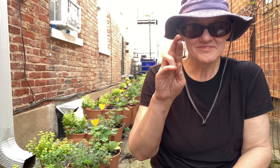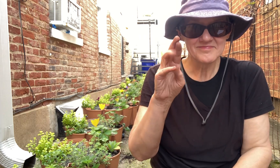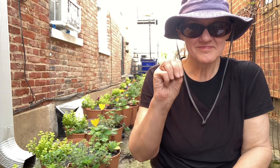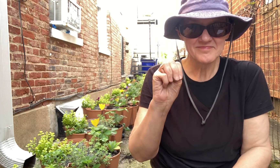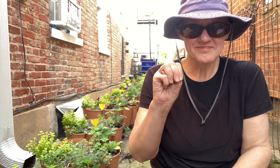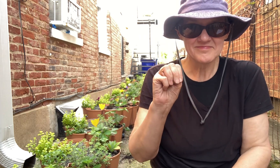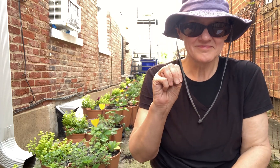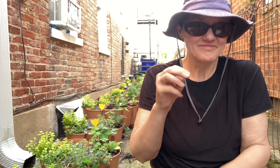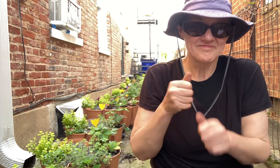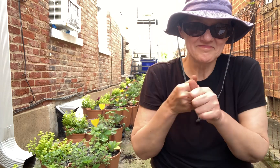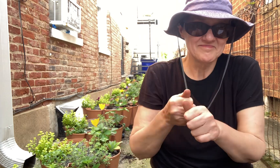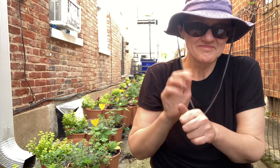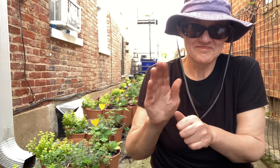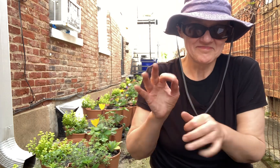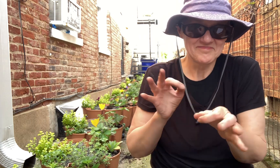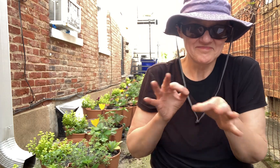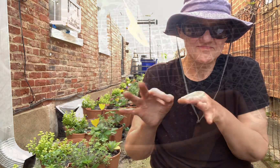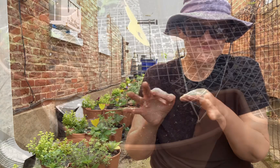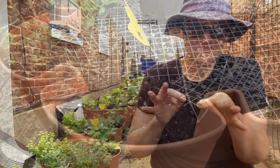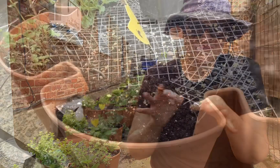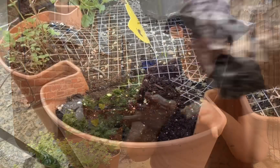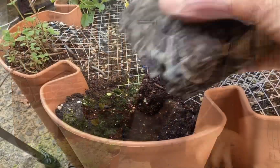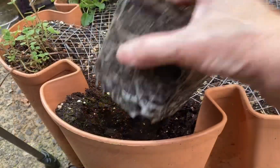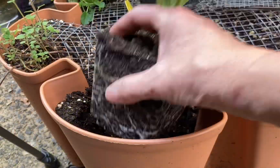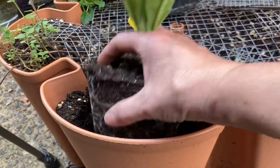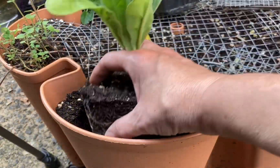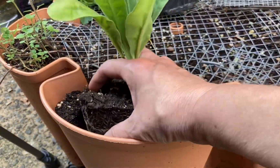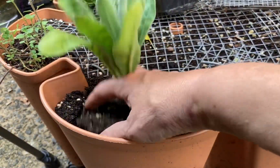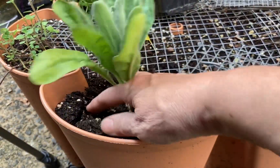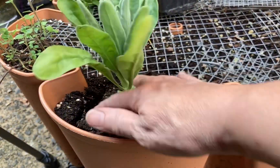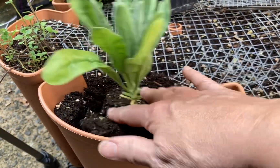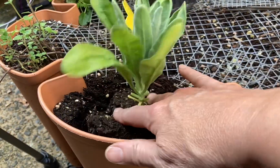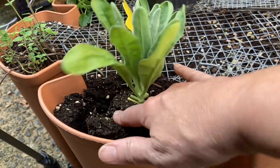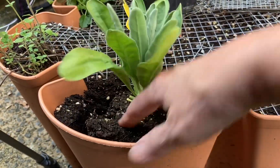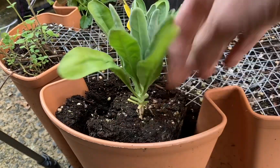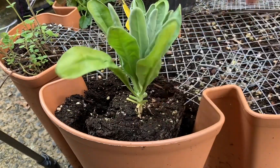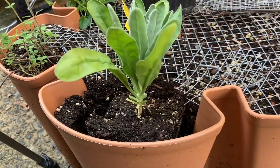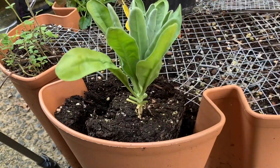use Fox Farm fertilizer. I just follow the instructions.